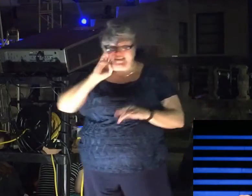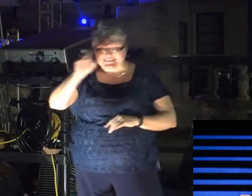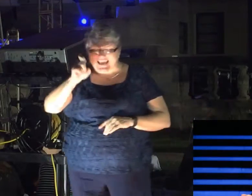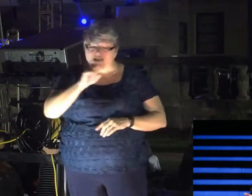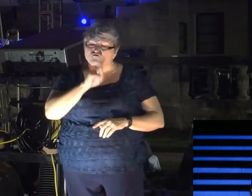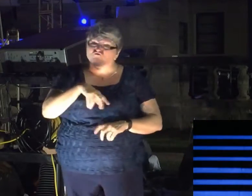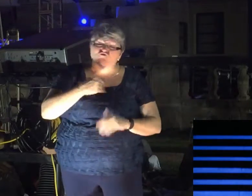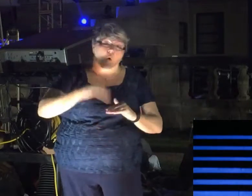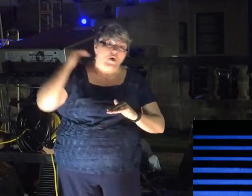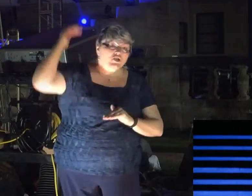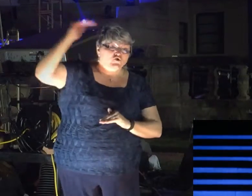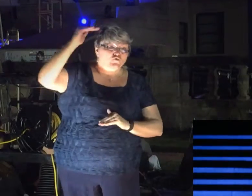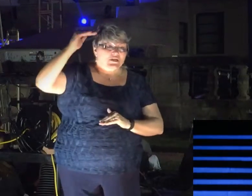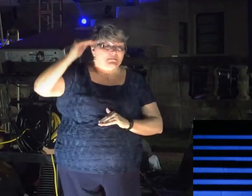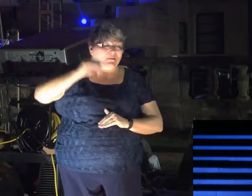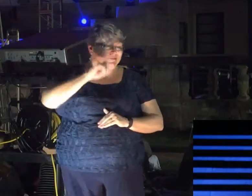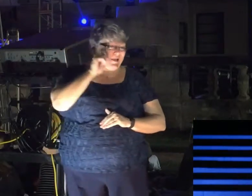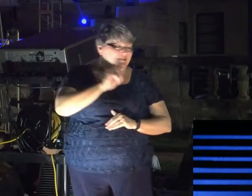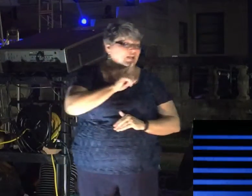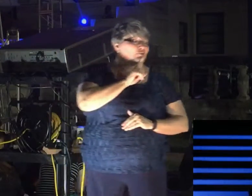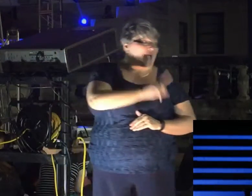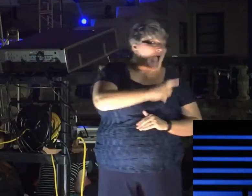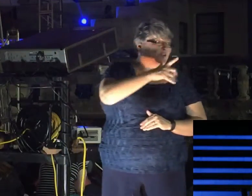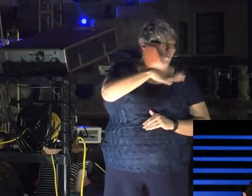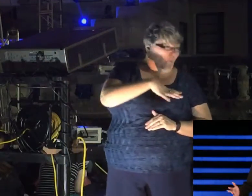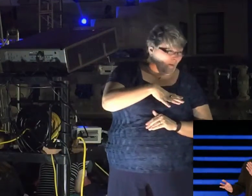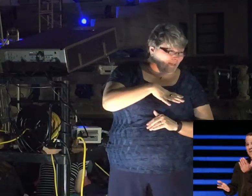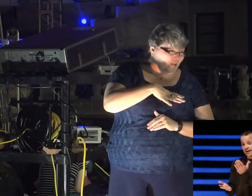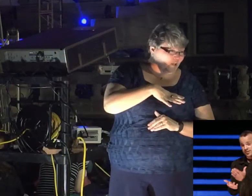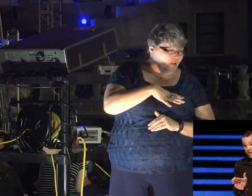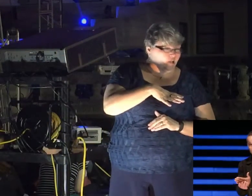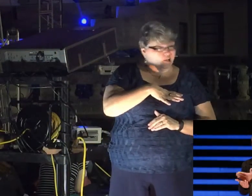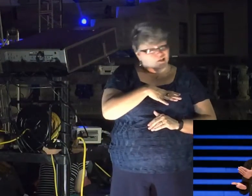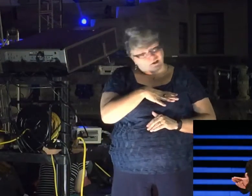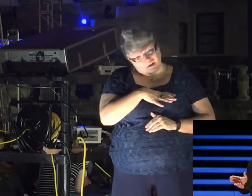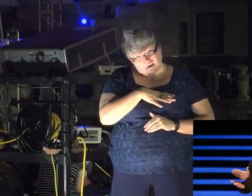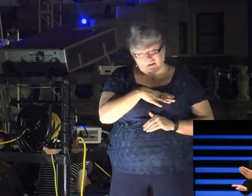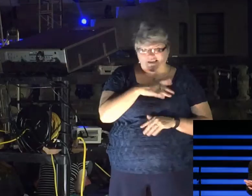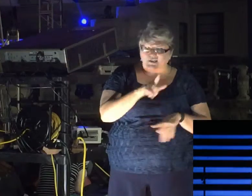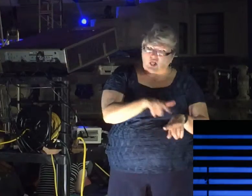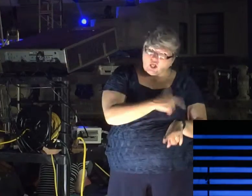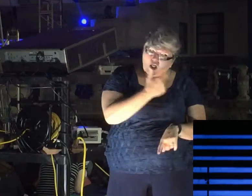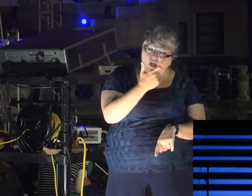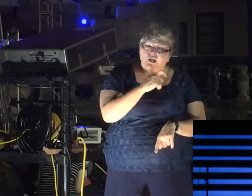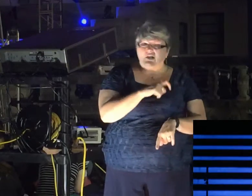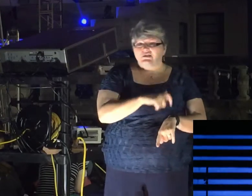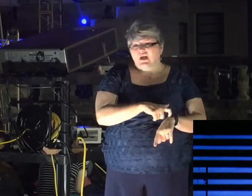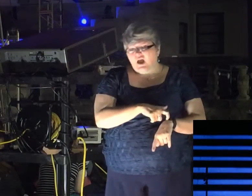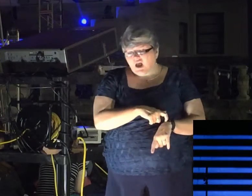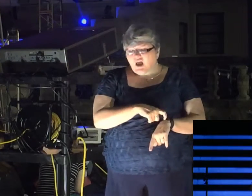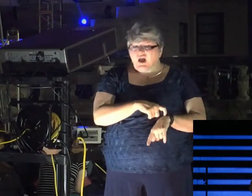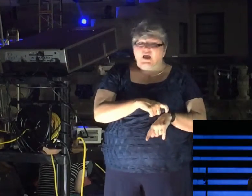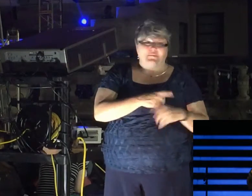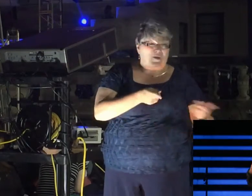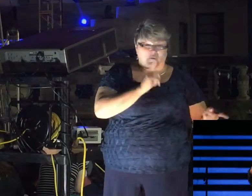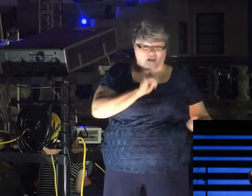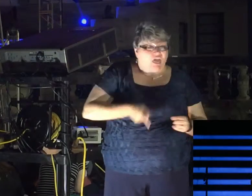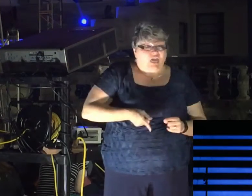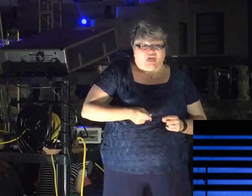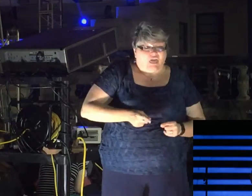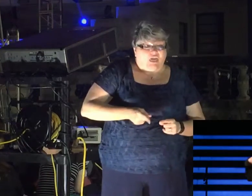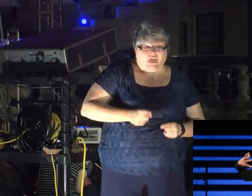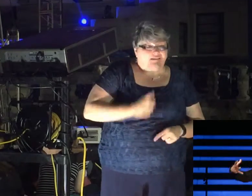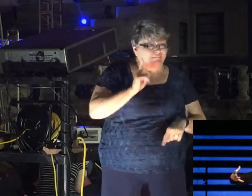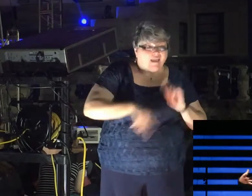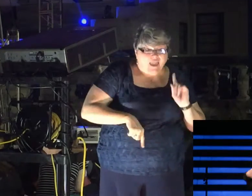online sexuality is so extreme that sex with an actual woman, it takes longer, is time, and